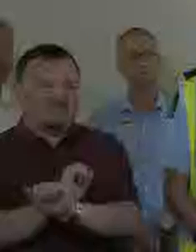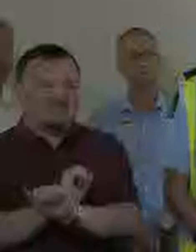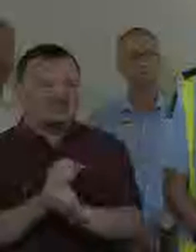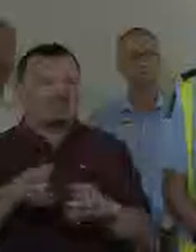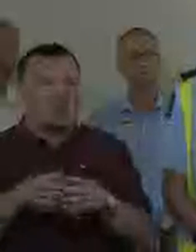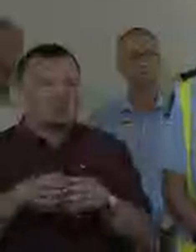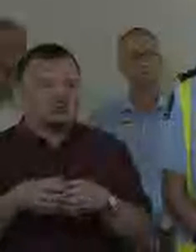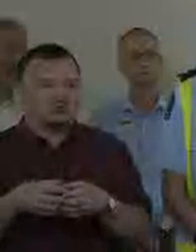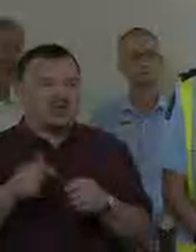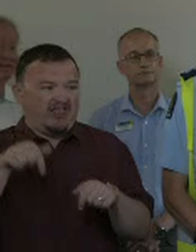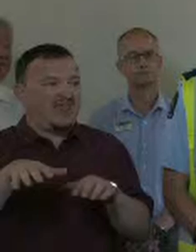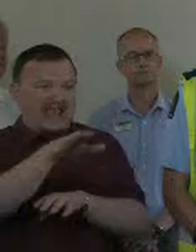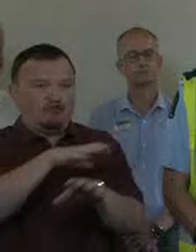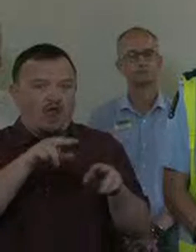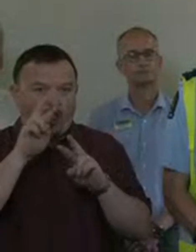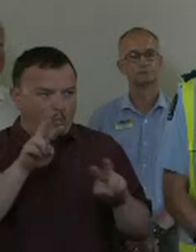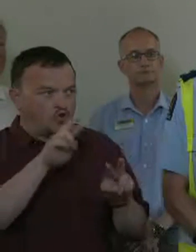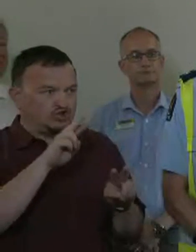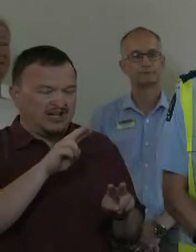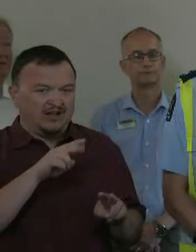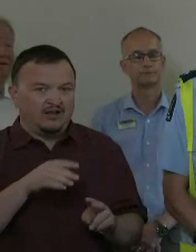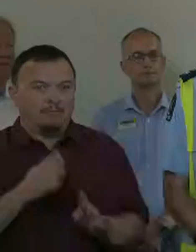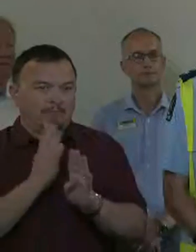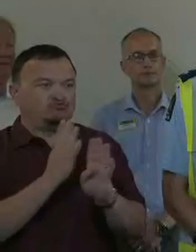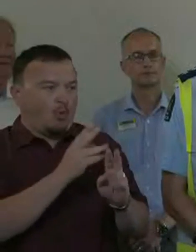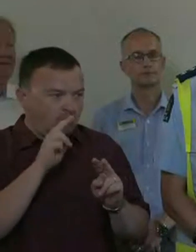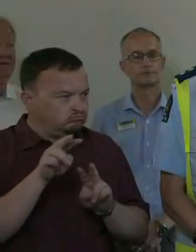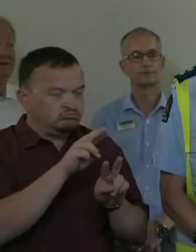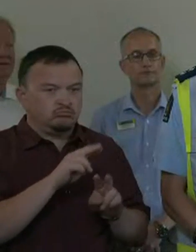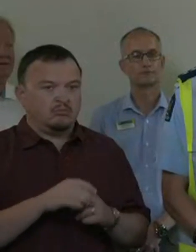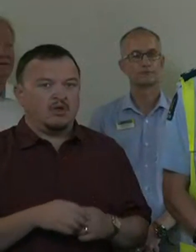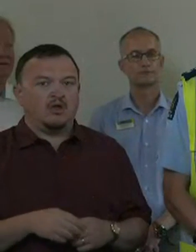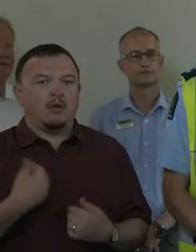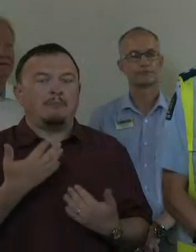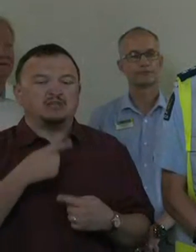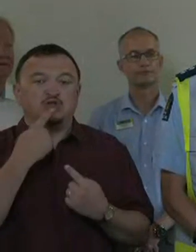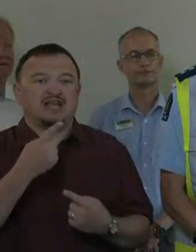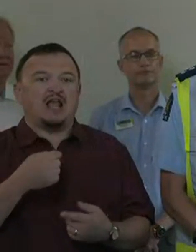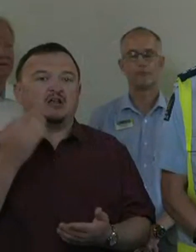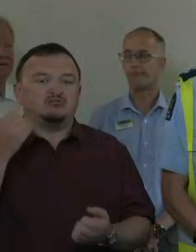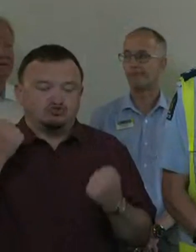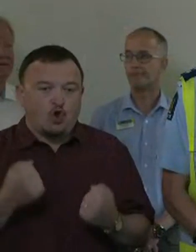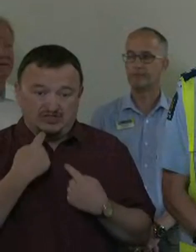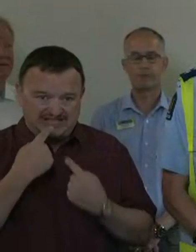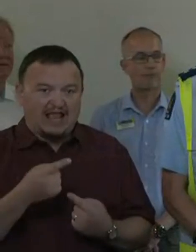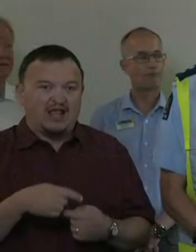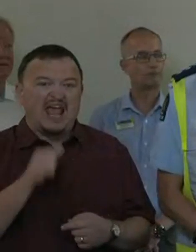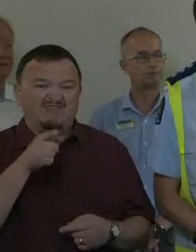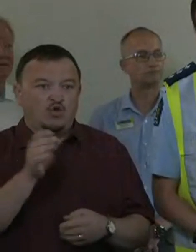areas, and we would reinforce that if you do not have any business being in an evacuated area, you are not to go